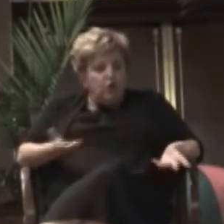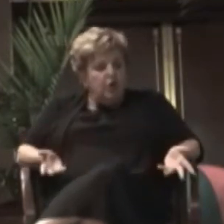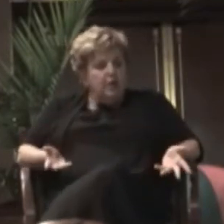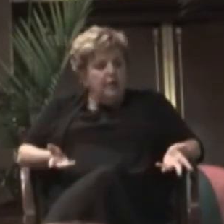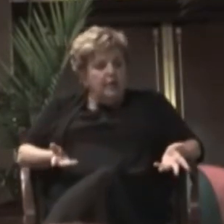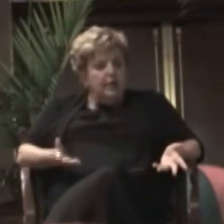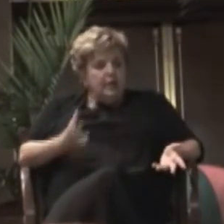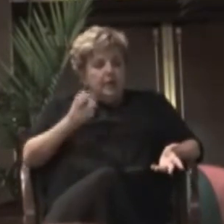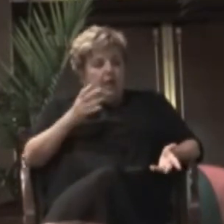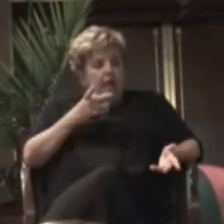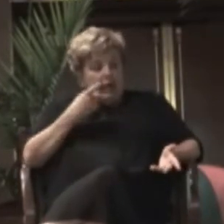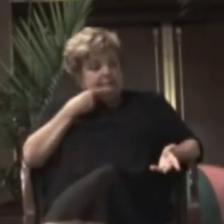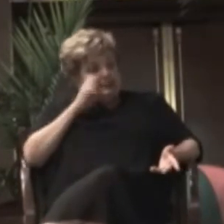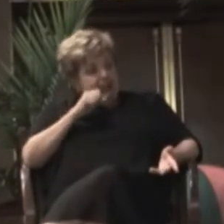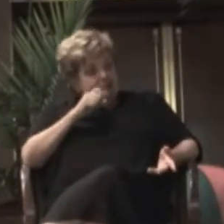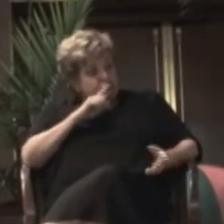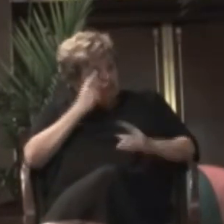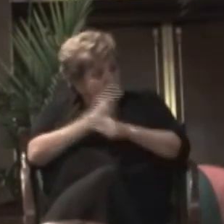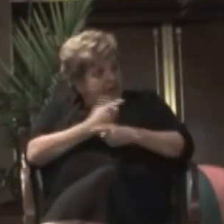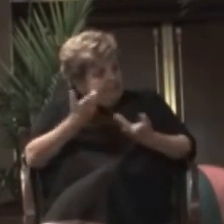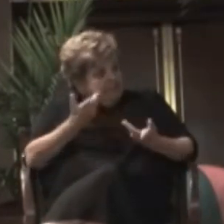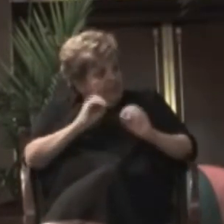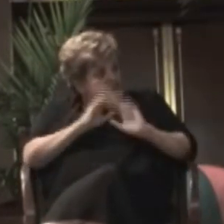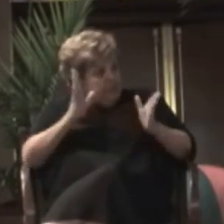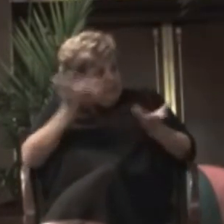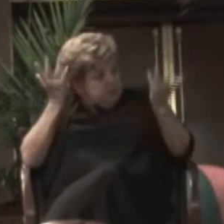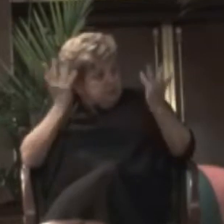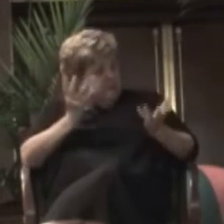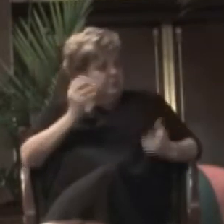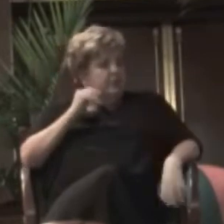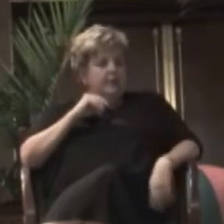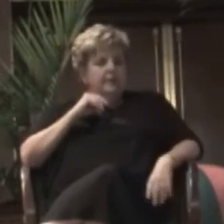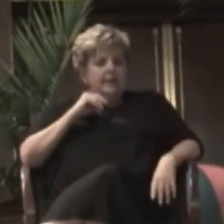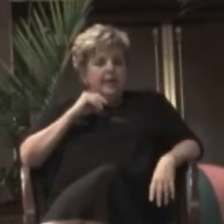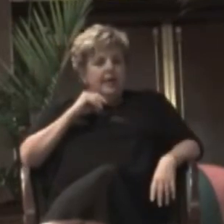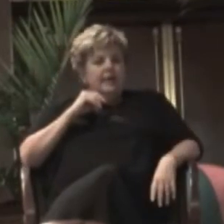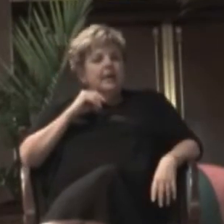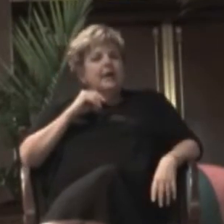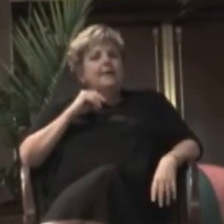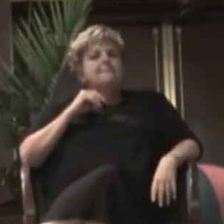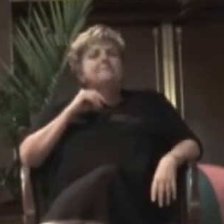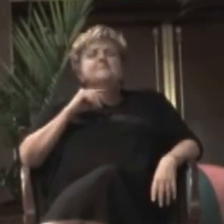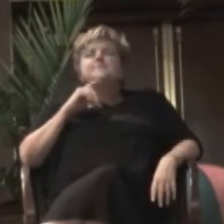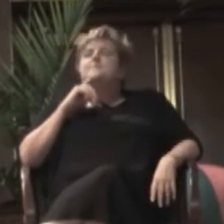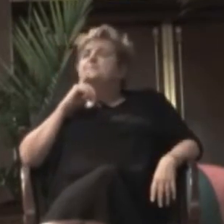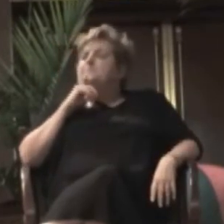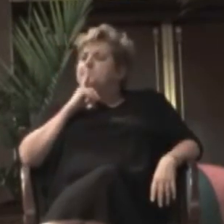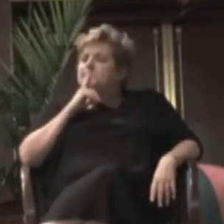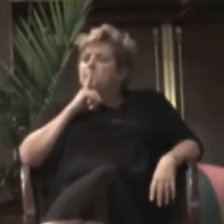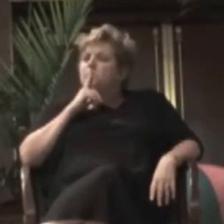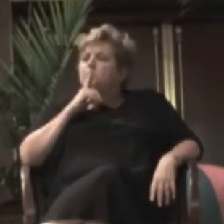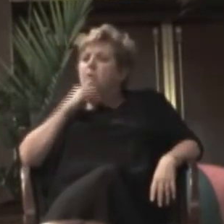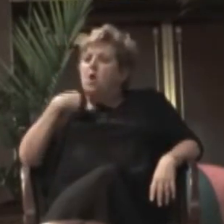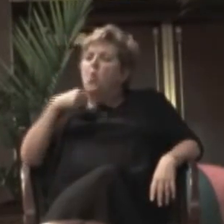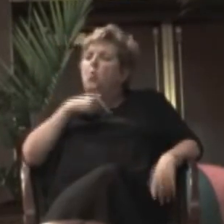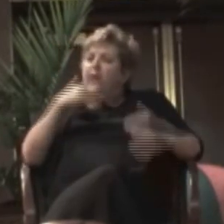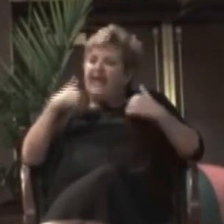that's obvious." And then he said, "We have an AA group here, and I think you ought to